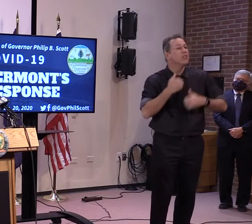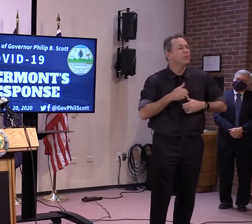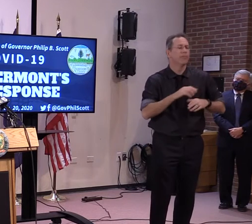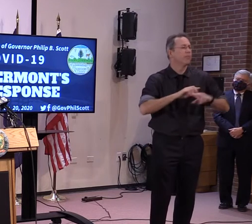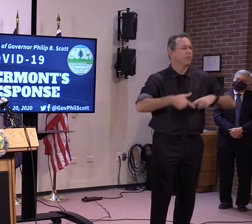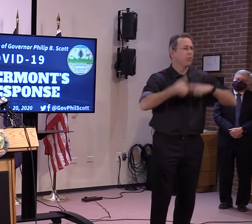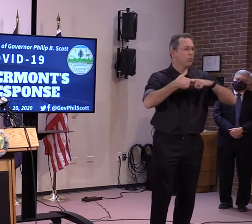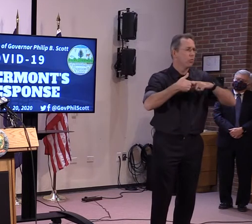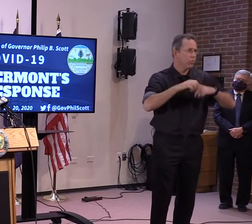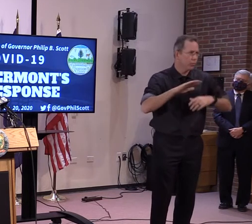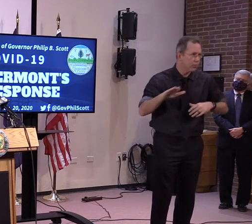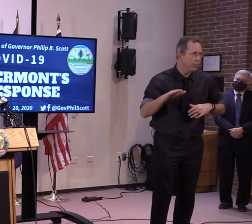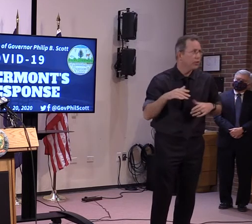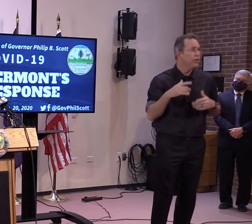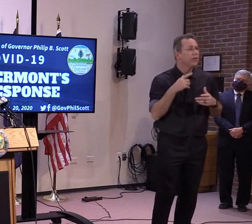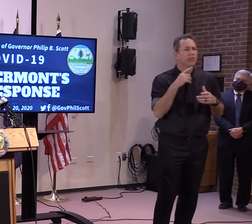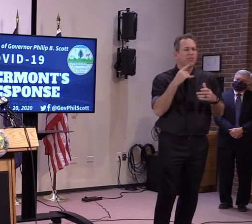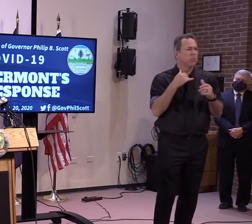in place.